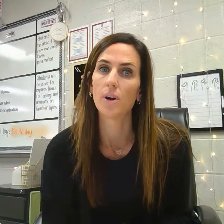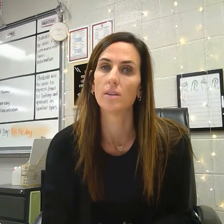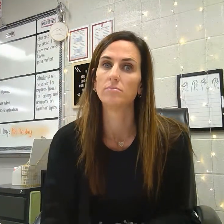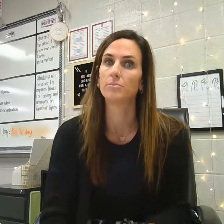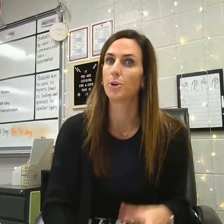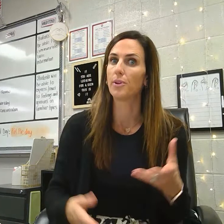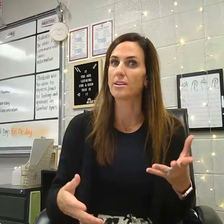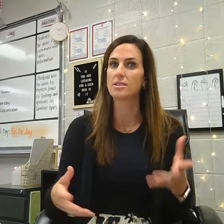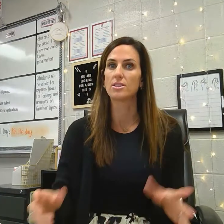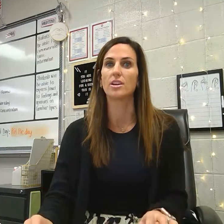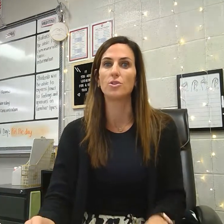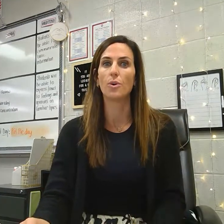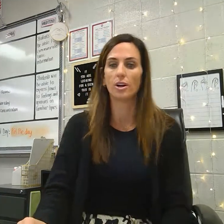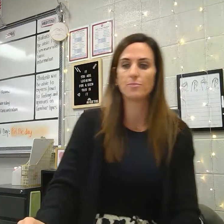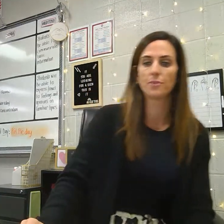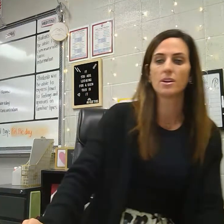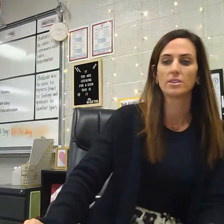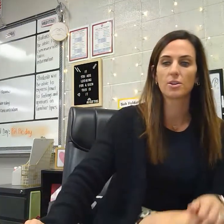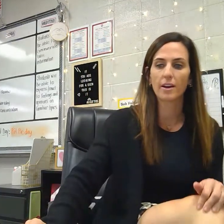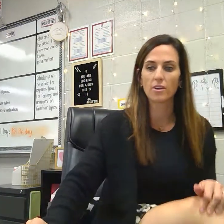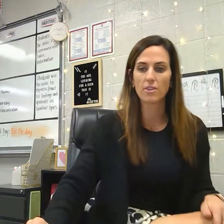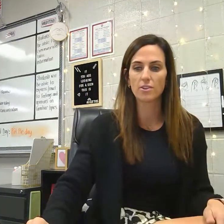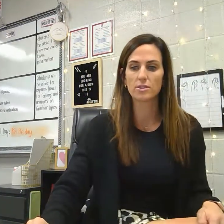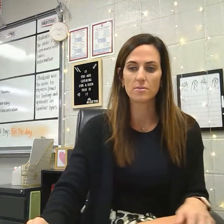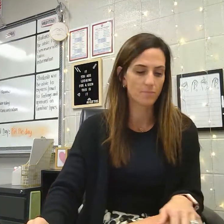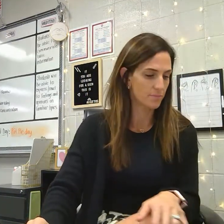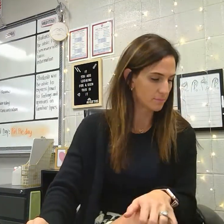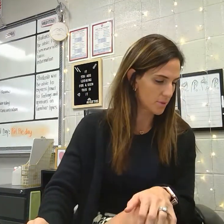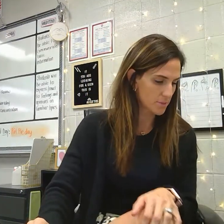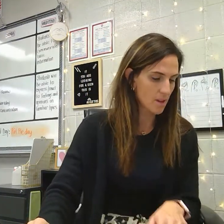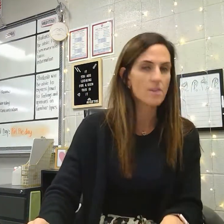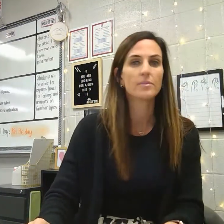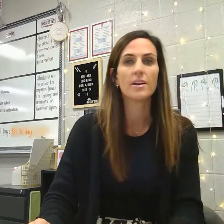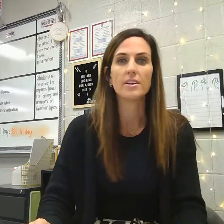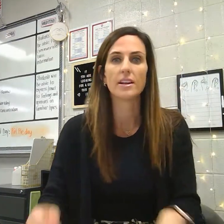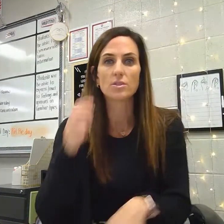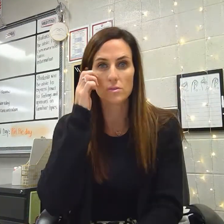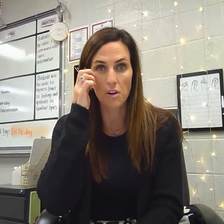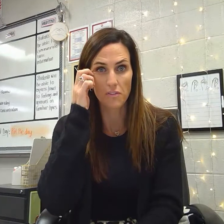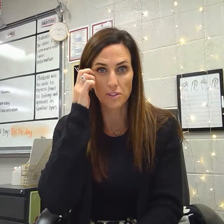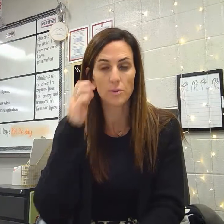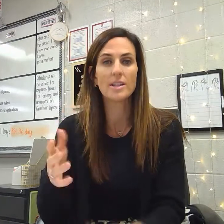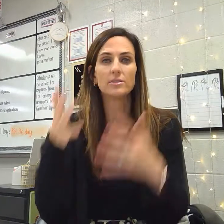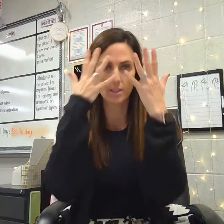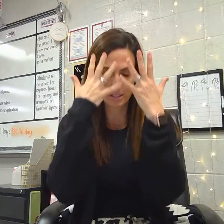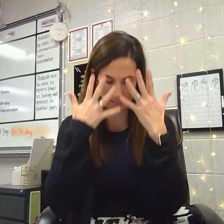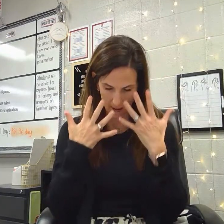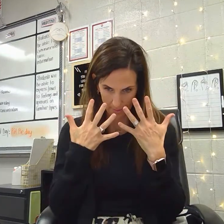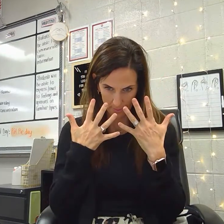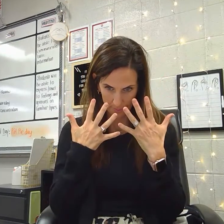more perplexed that you are. Let's go back over those. Oops. The first one, sad,